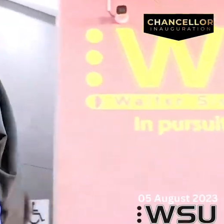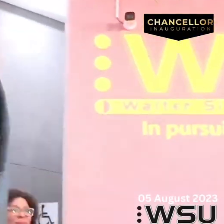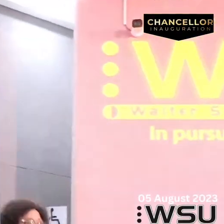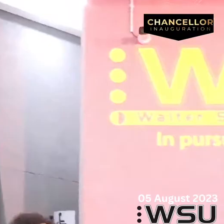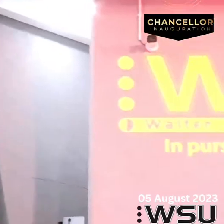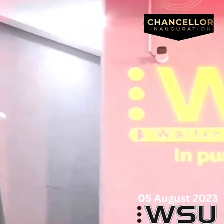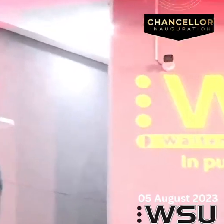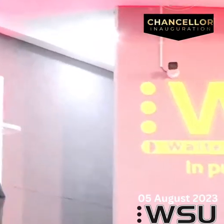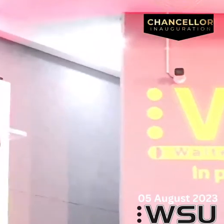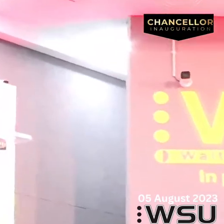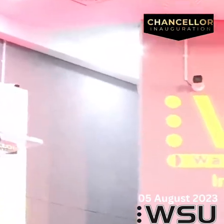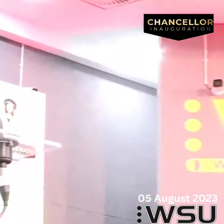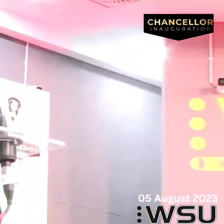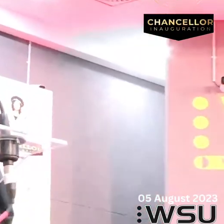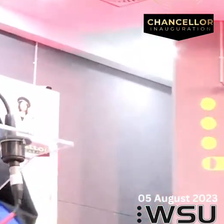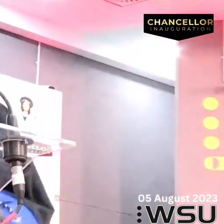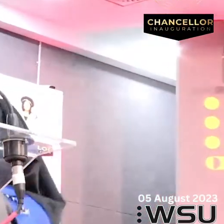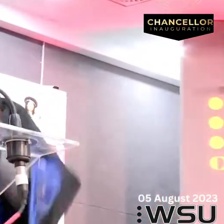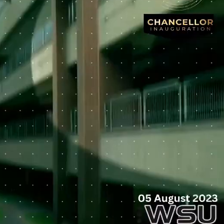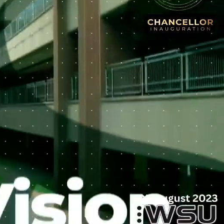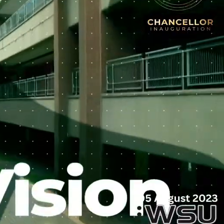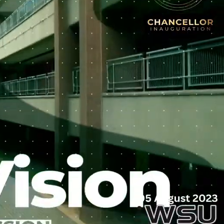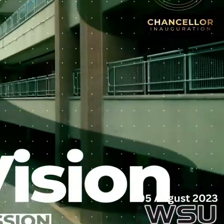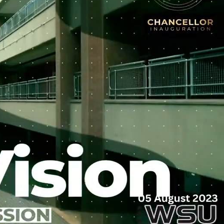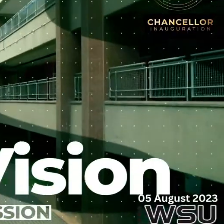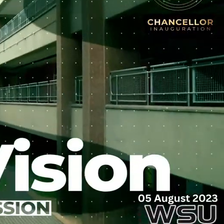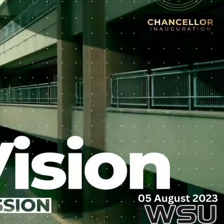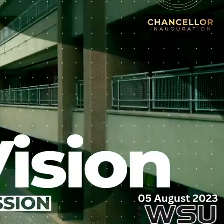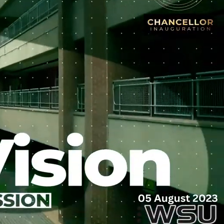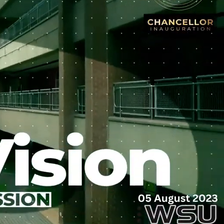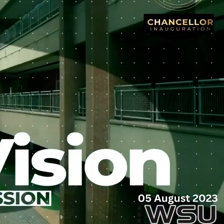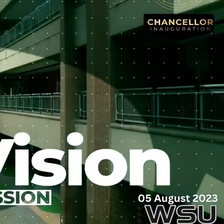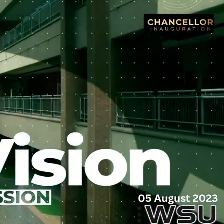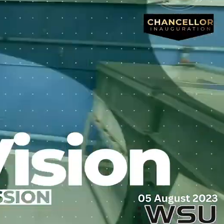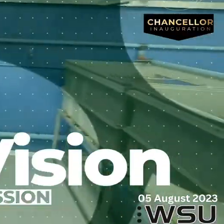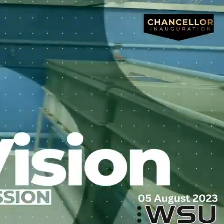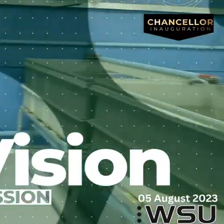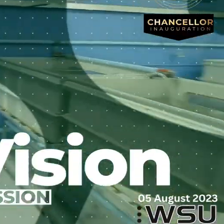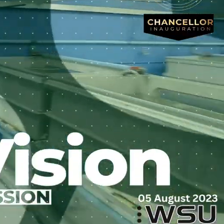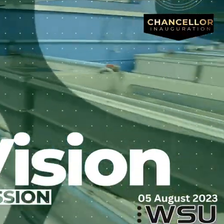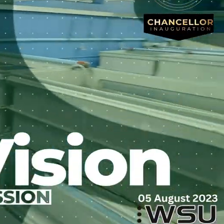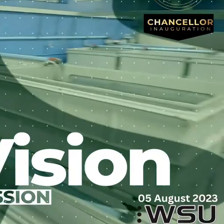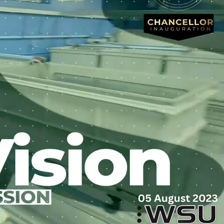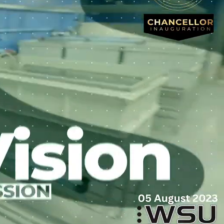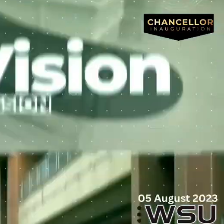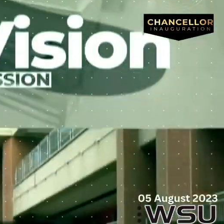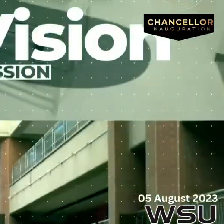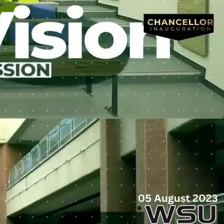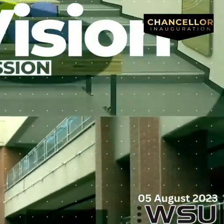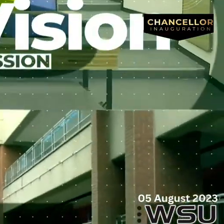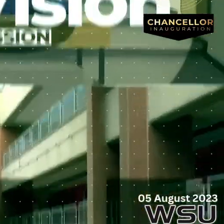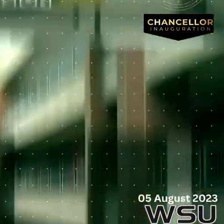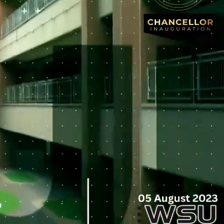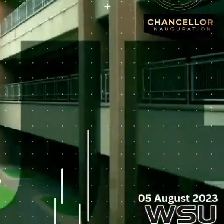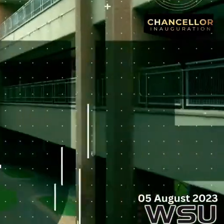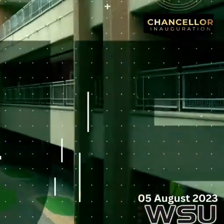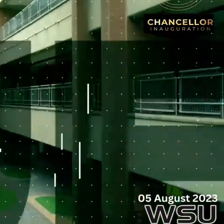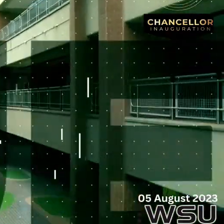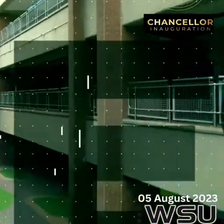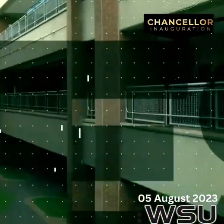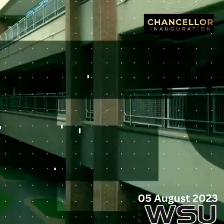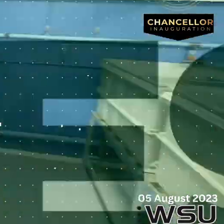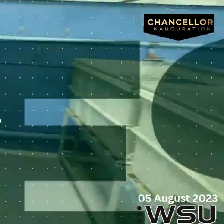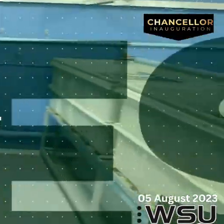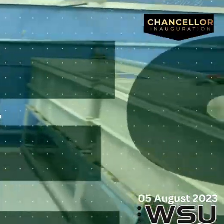Walter Sisulu University's philosophy is encapsulated in the vision, mission, purpose statement, and